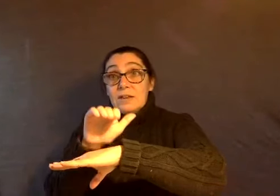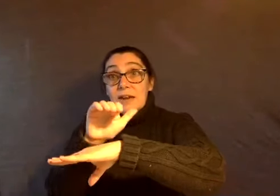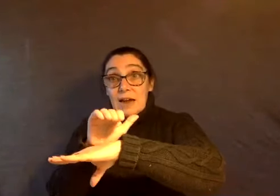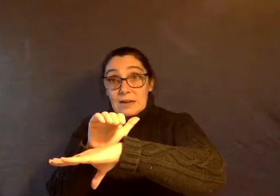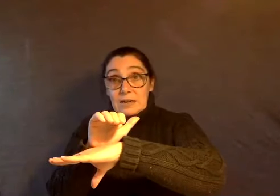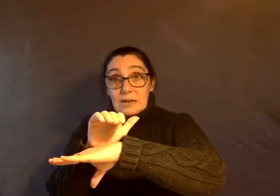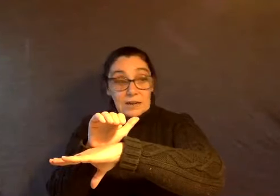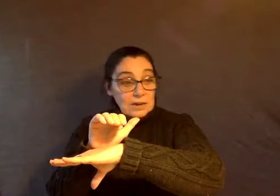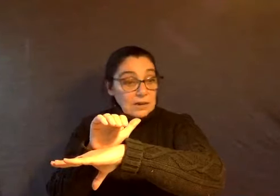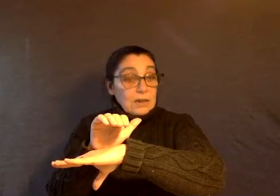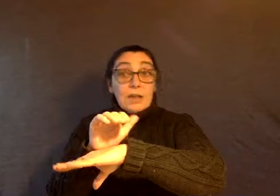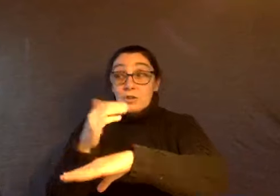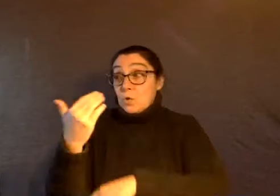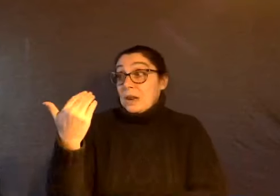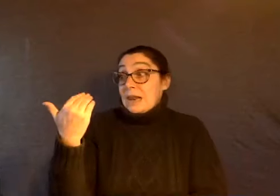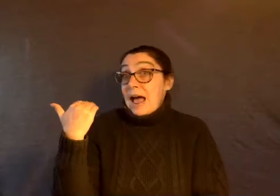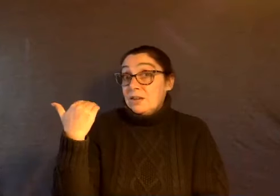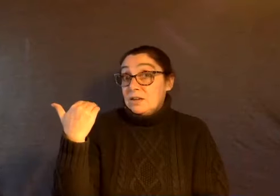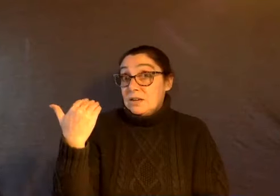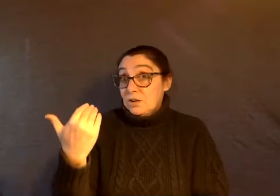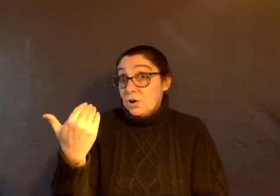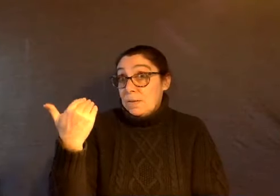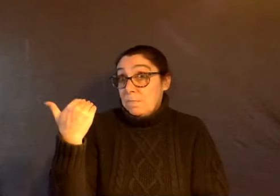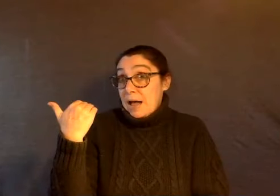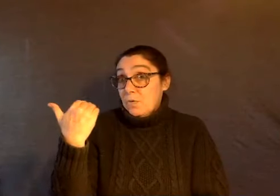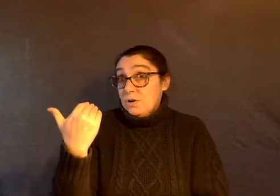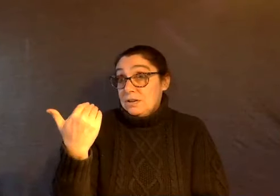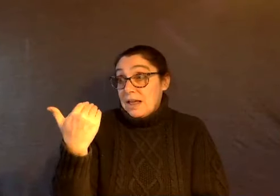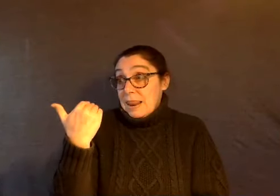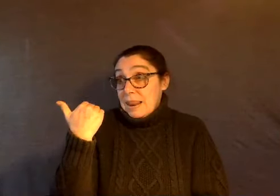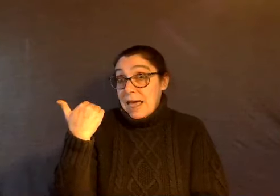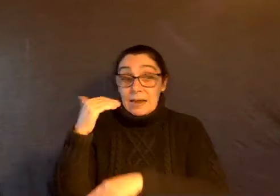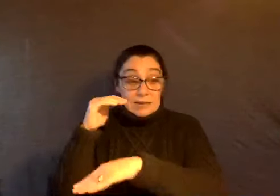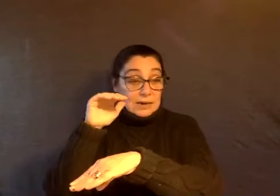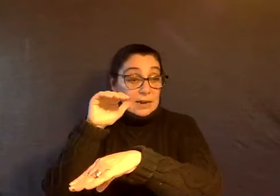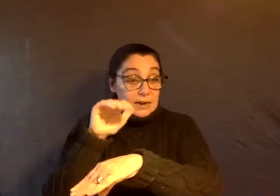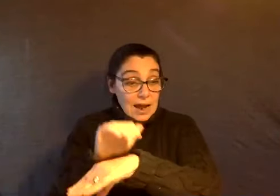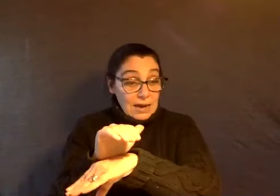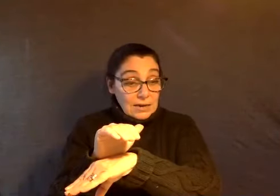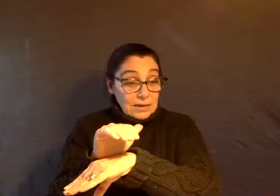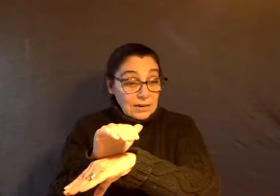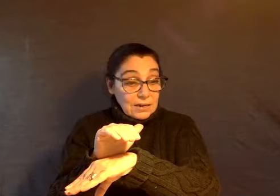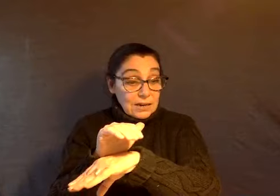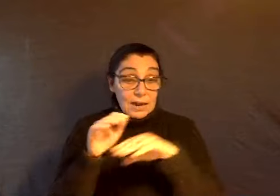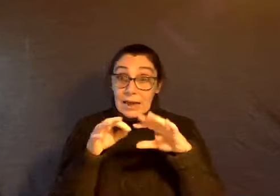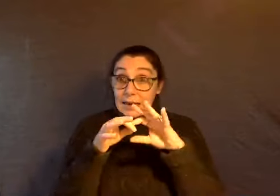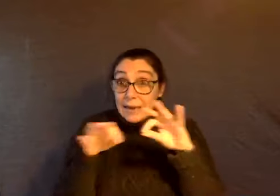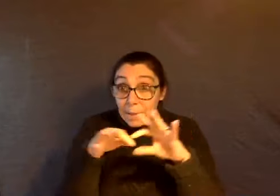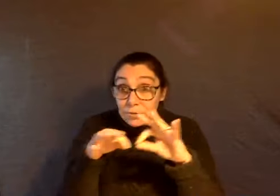at night. So last, you're going backwards. Last night,